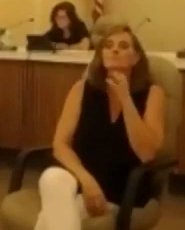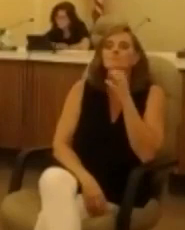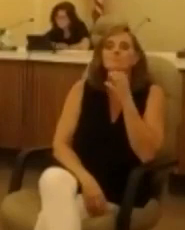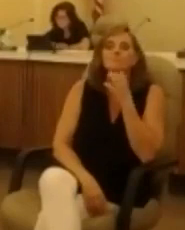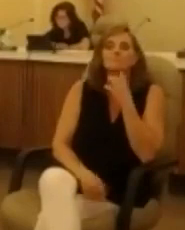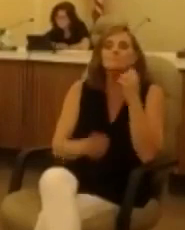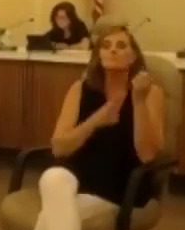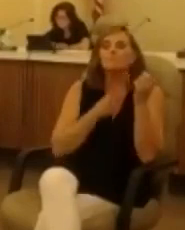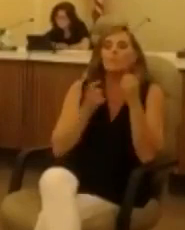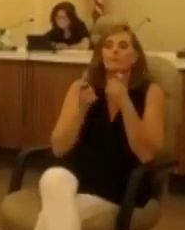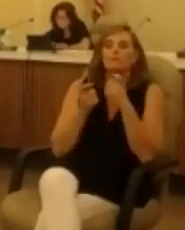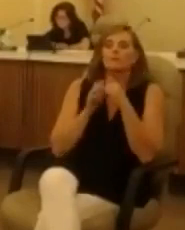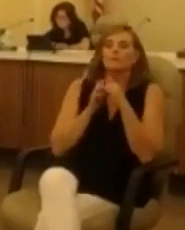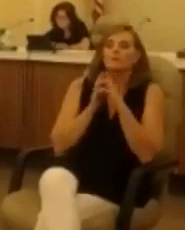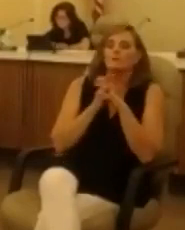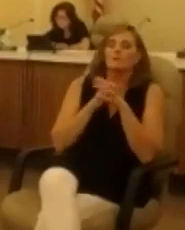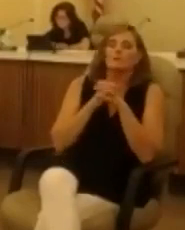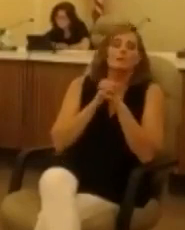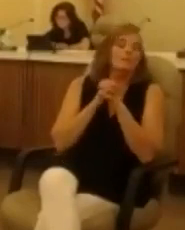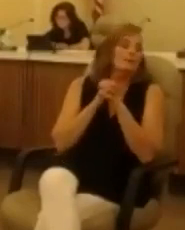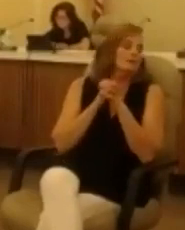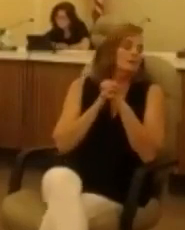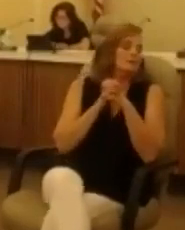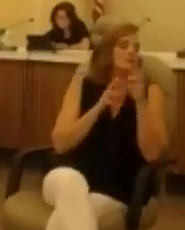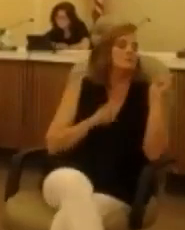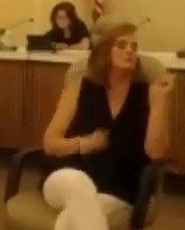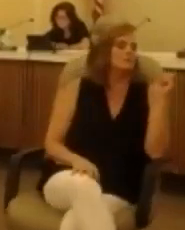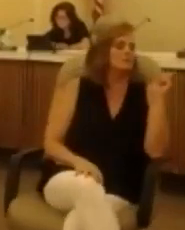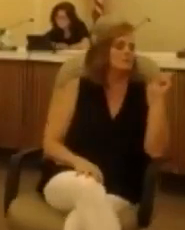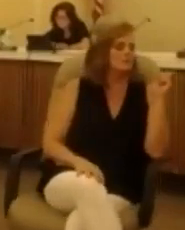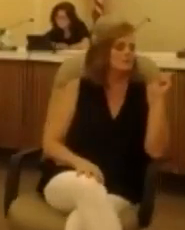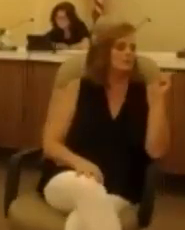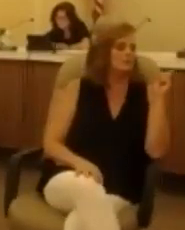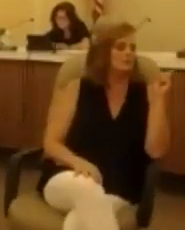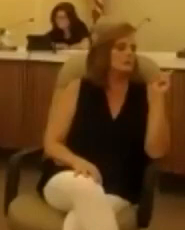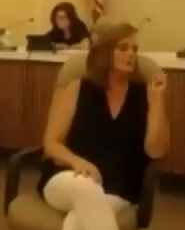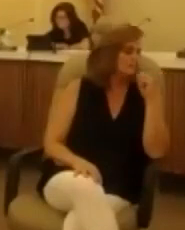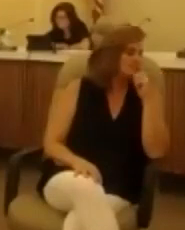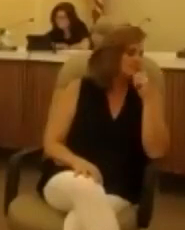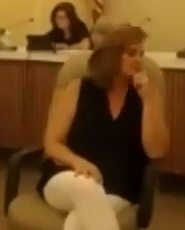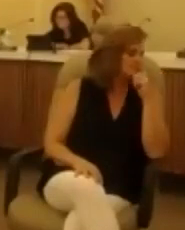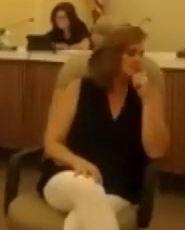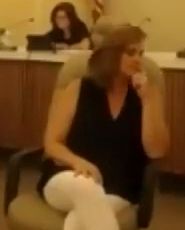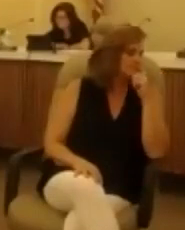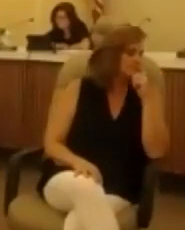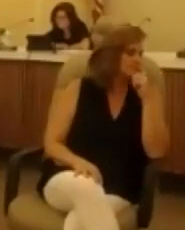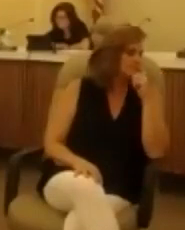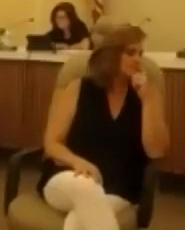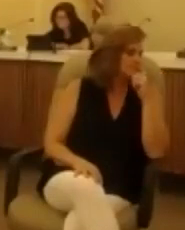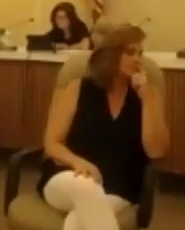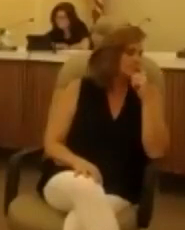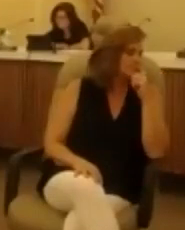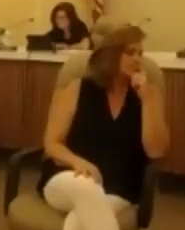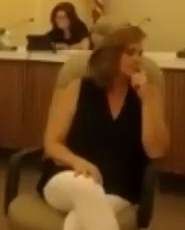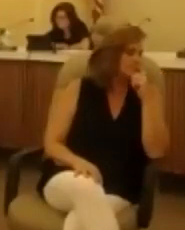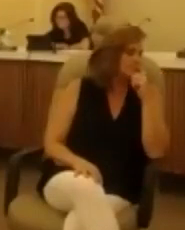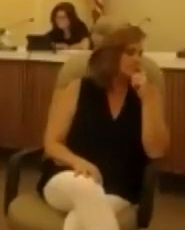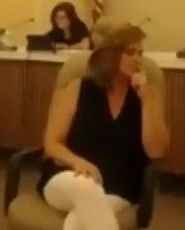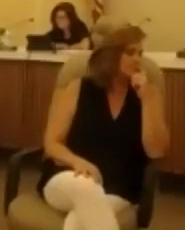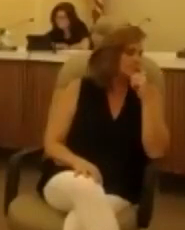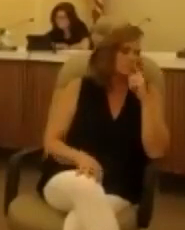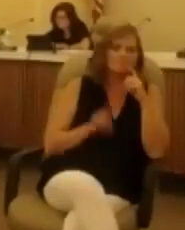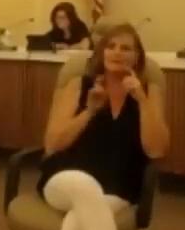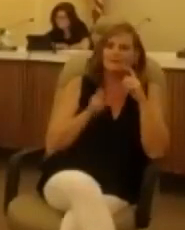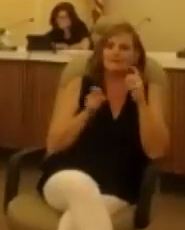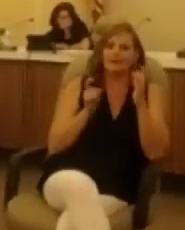Any questions? Yeah, on that, will that require like approval from DEC or